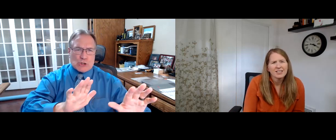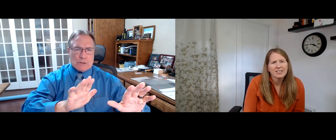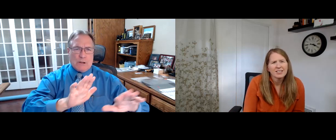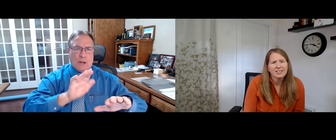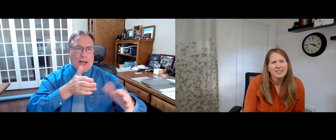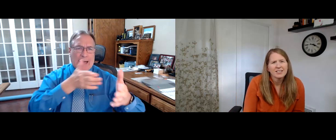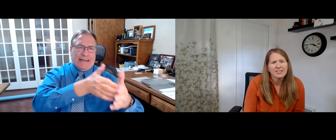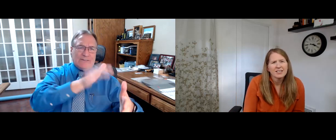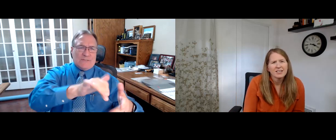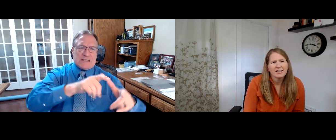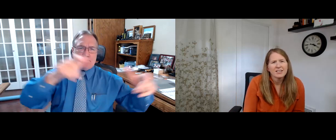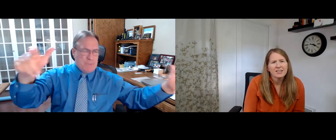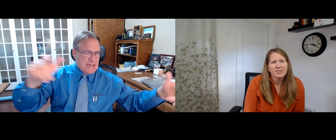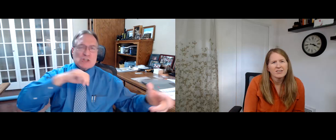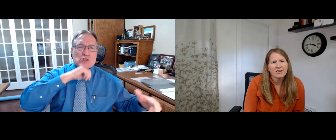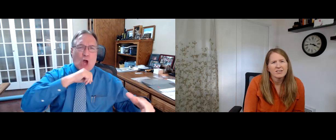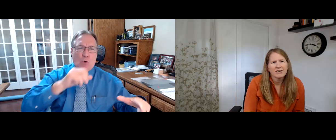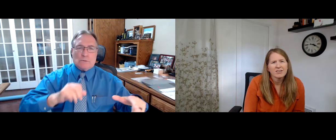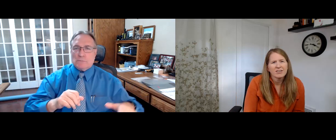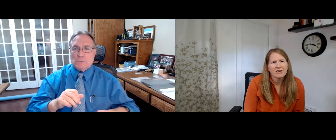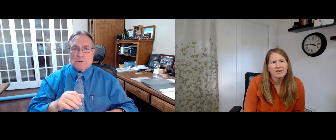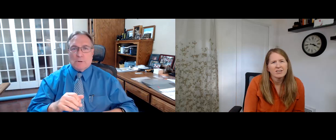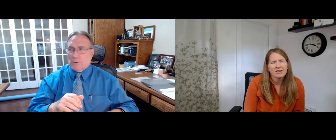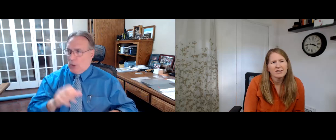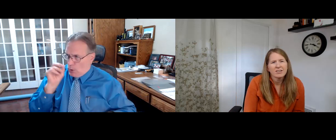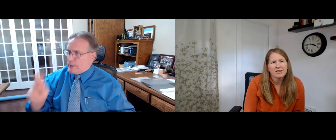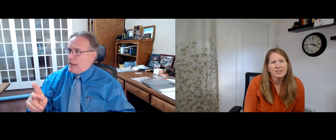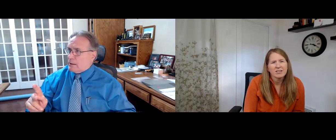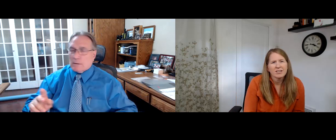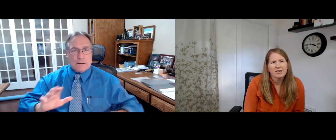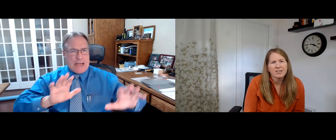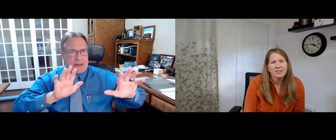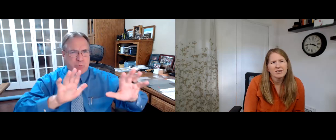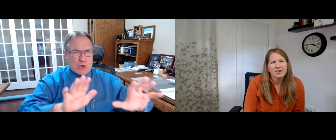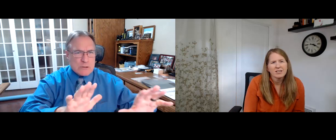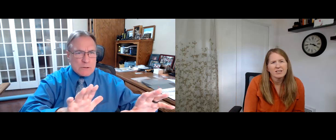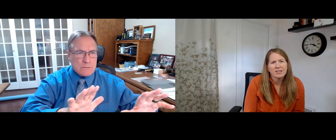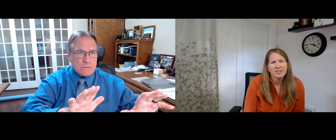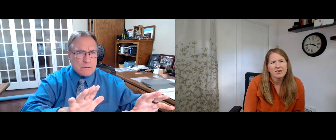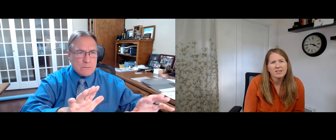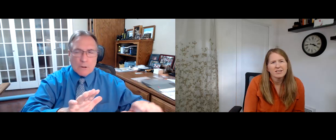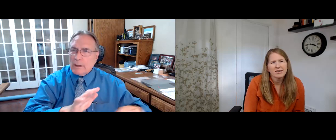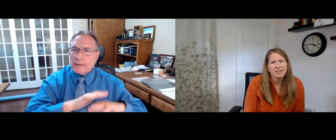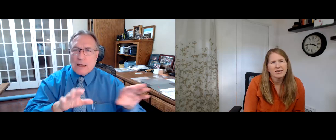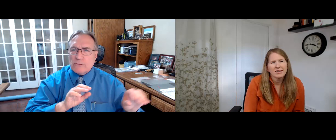push against this big stone. Okay, and he pushes, it doesn't